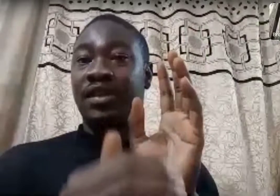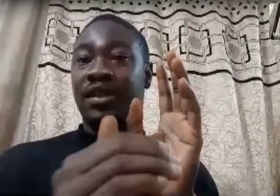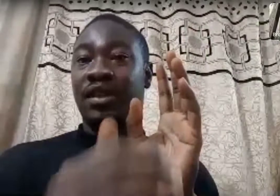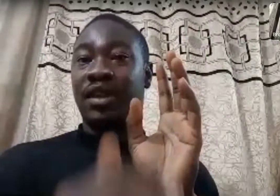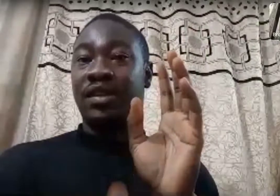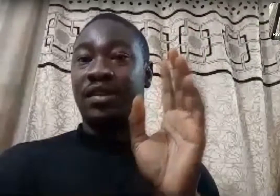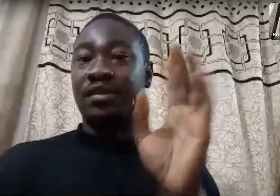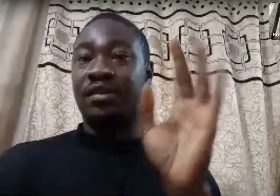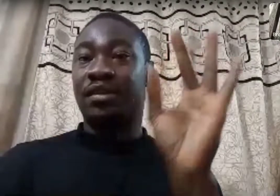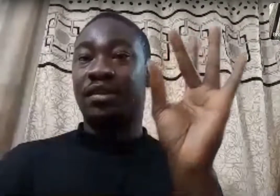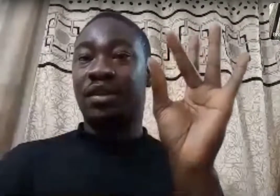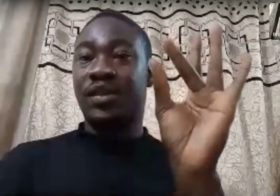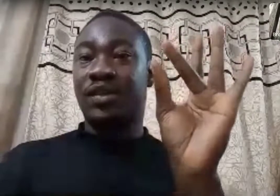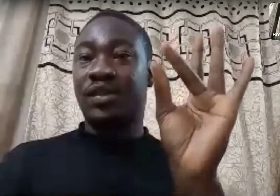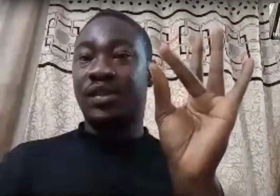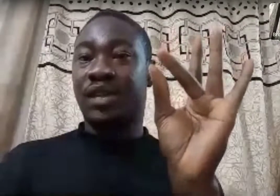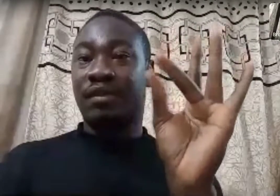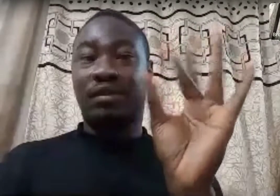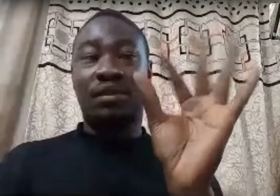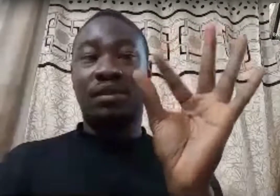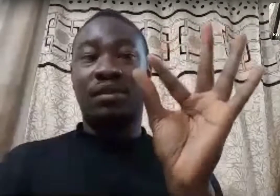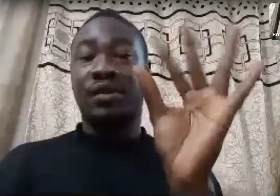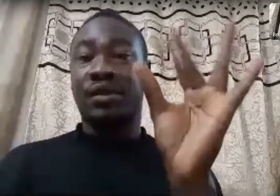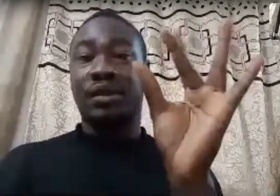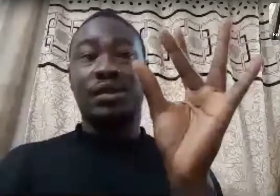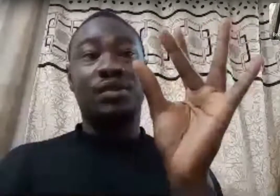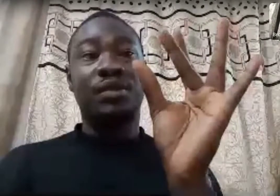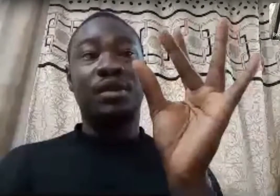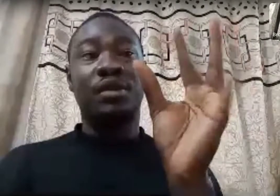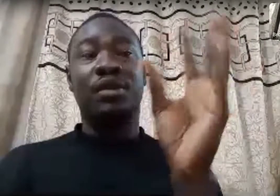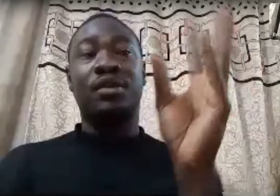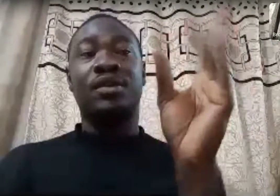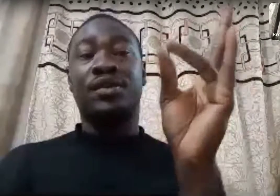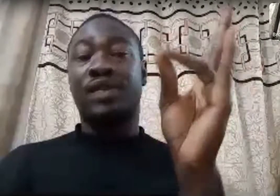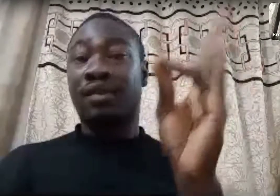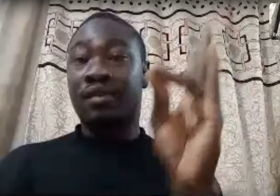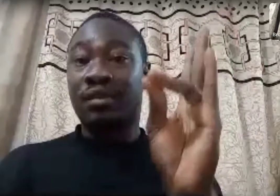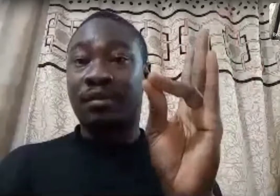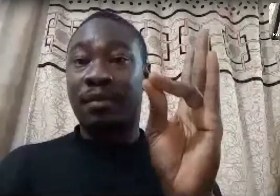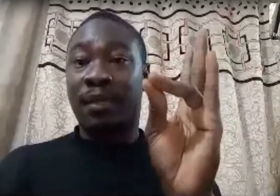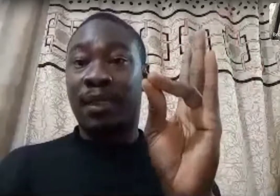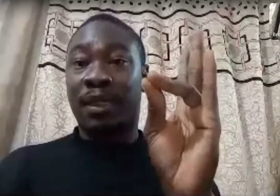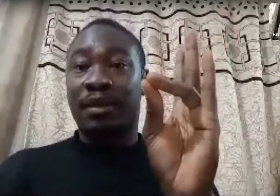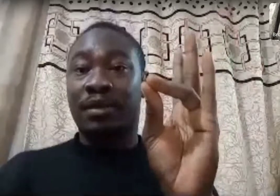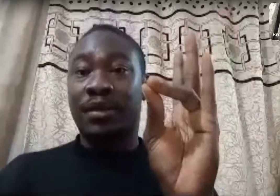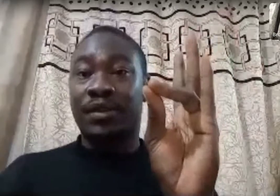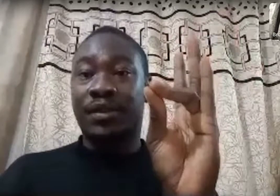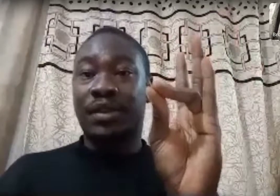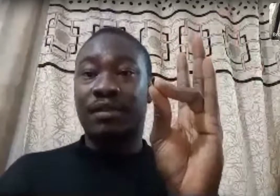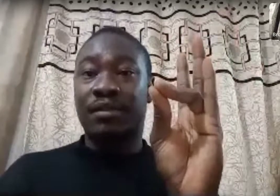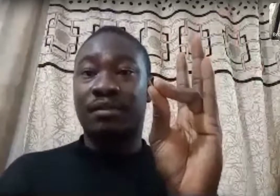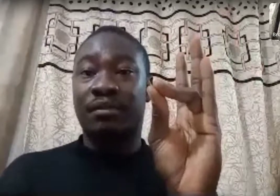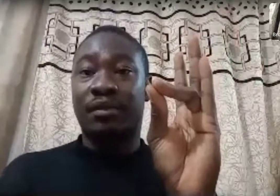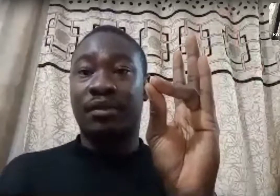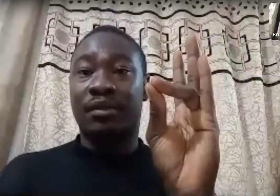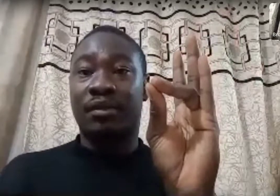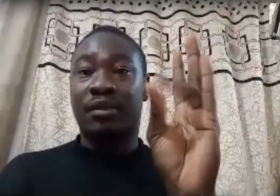These are your 7. Excuse me. These are 7. These are 7. 7. Those